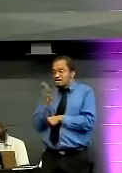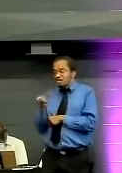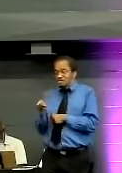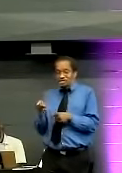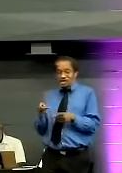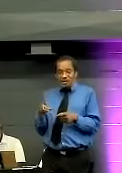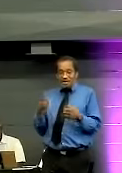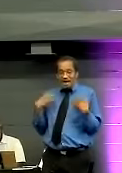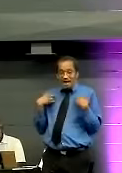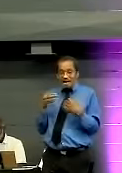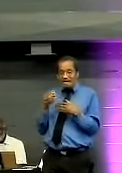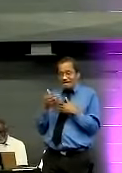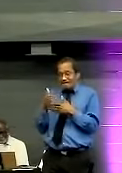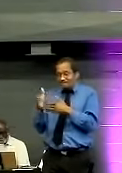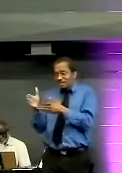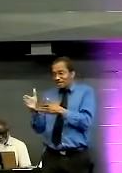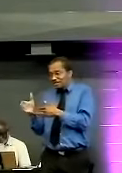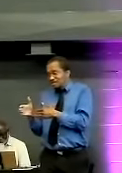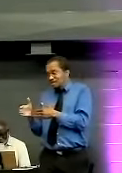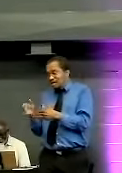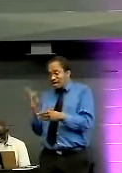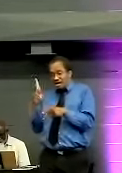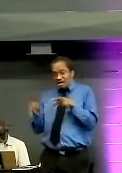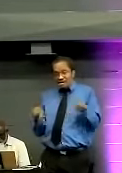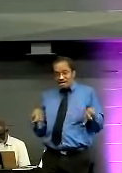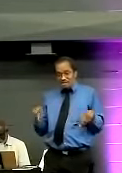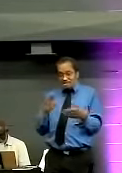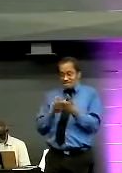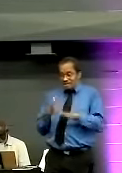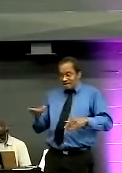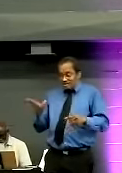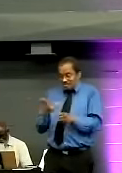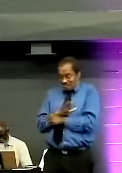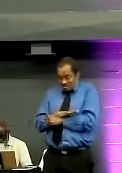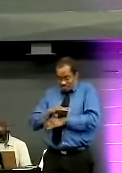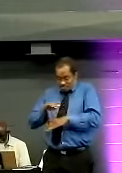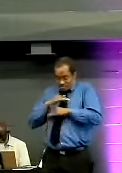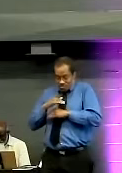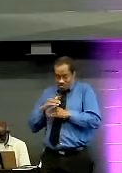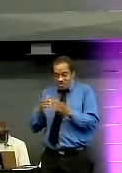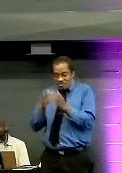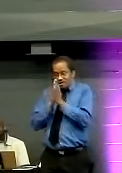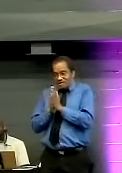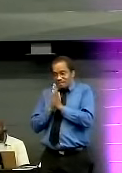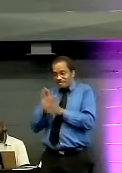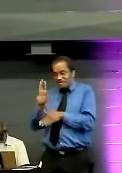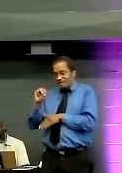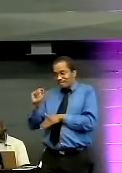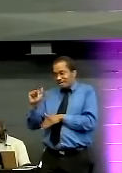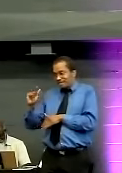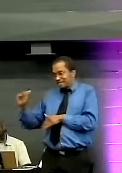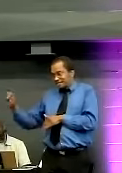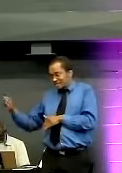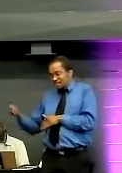fish till people get full. We're gonna pray for a Matthew 14. We're going to pray